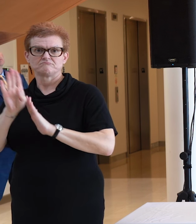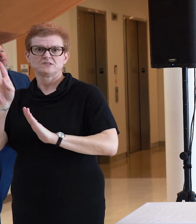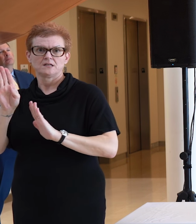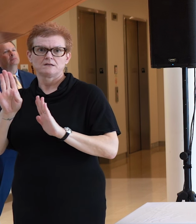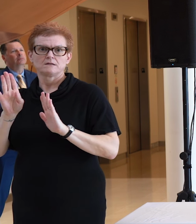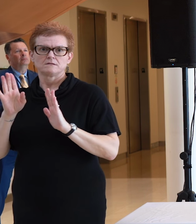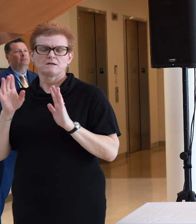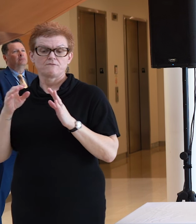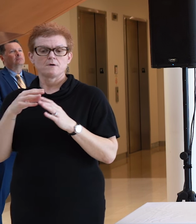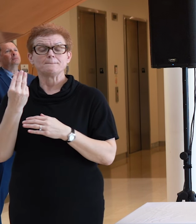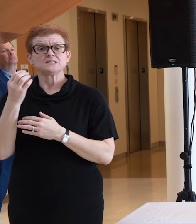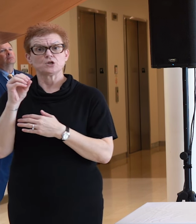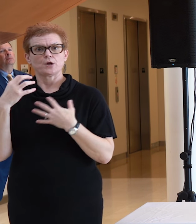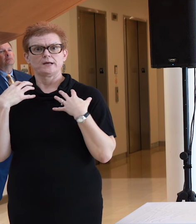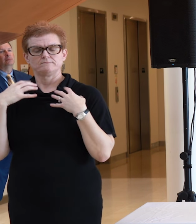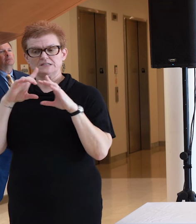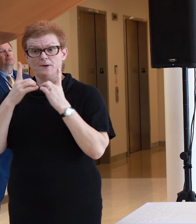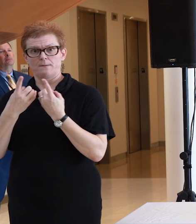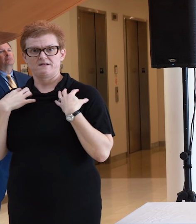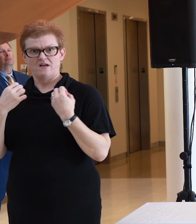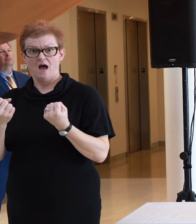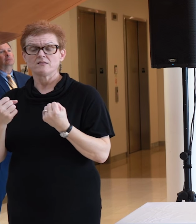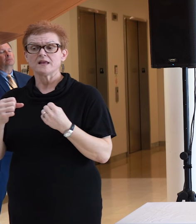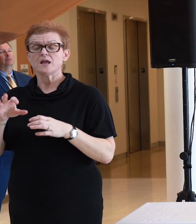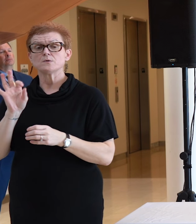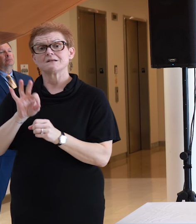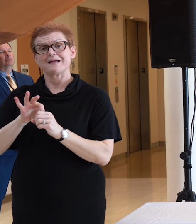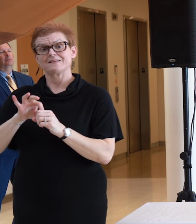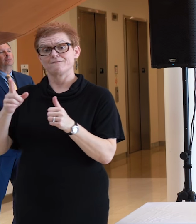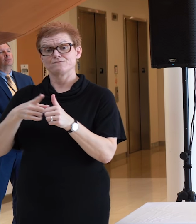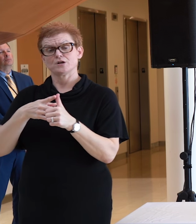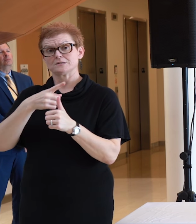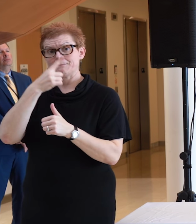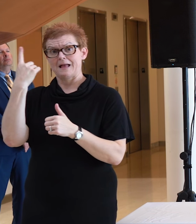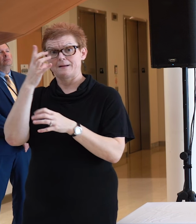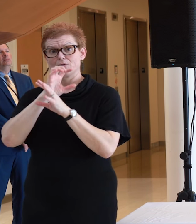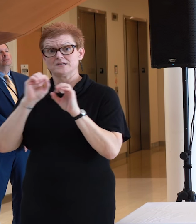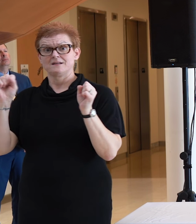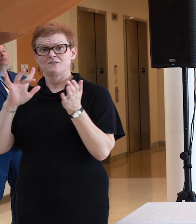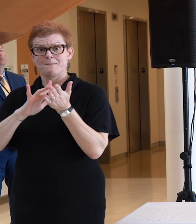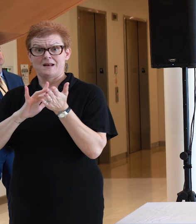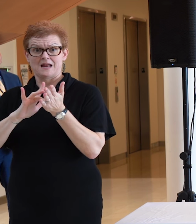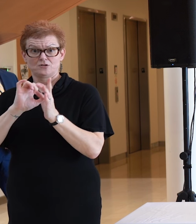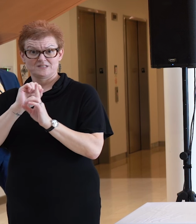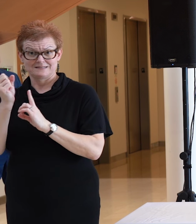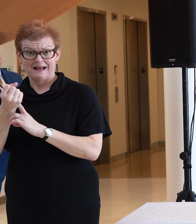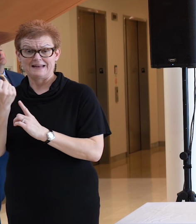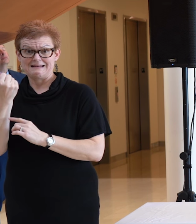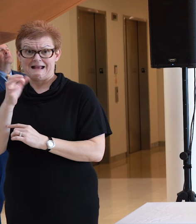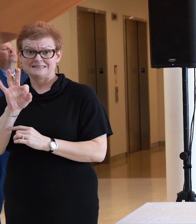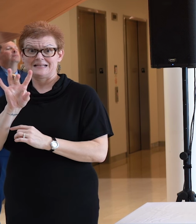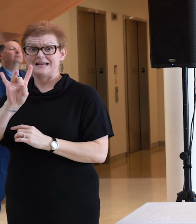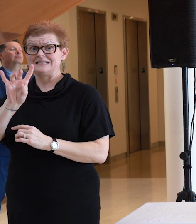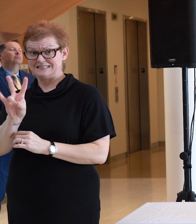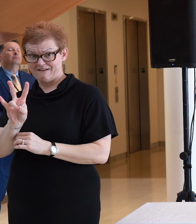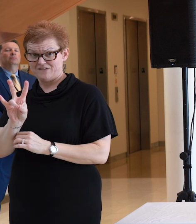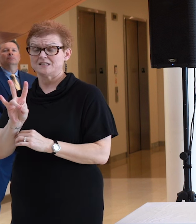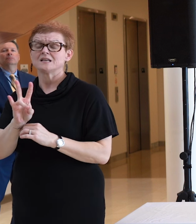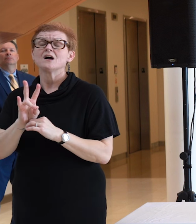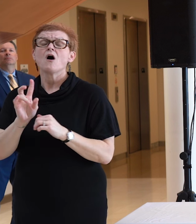Health. He was elected the first black president of St. Louis Metropolitan Medical Society in 1987. Other things I must